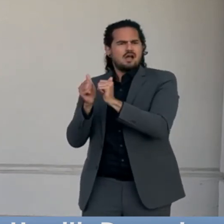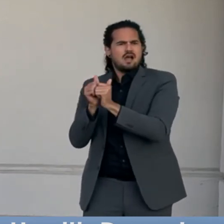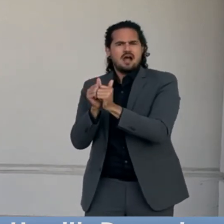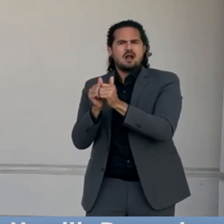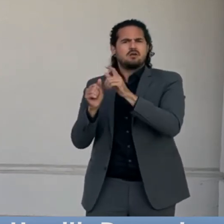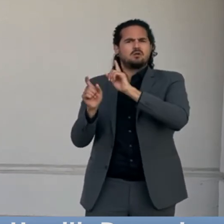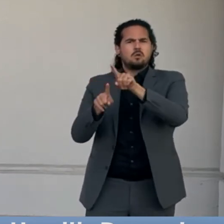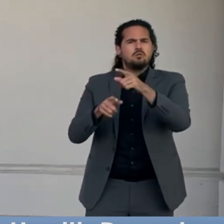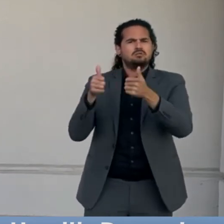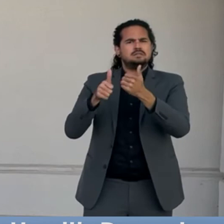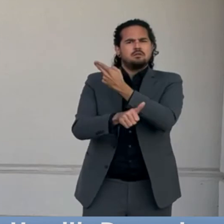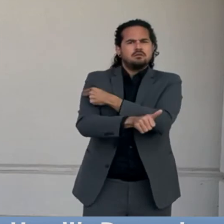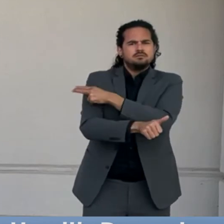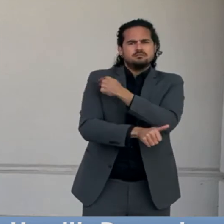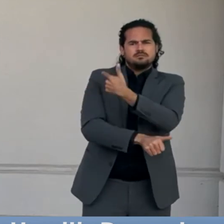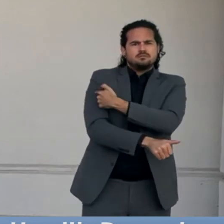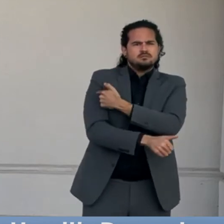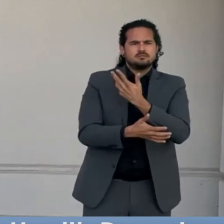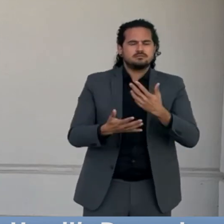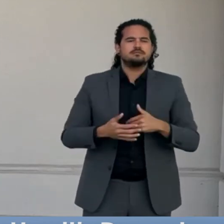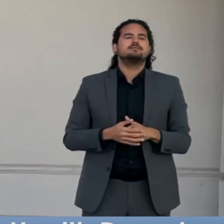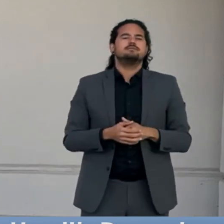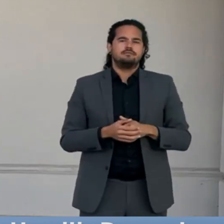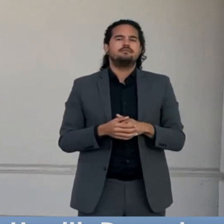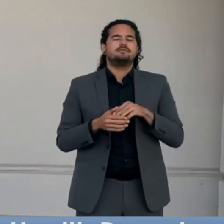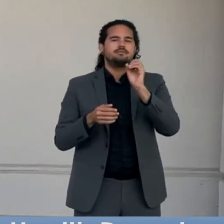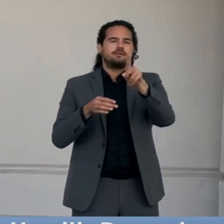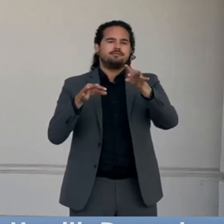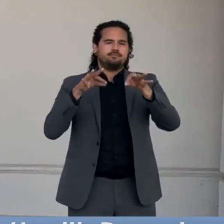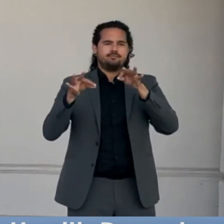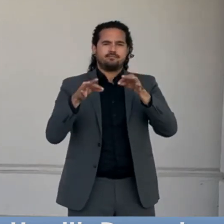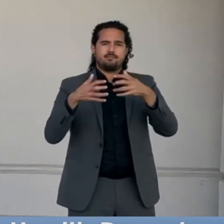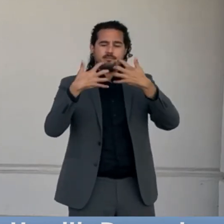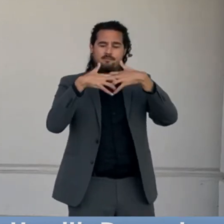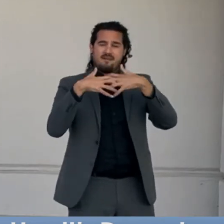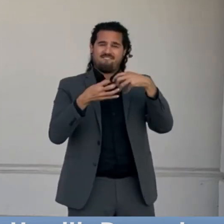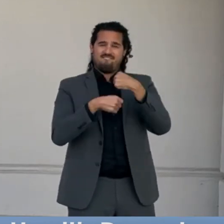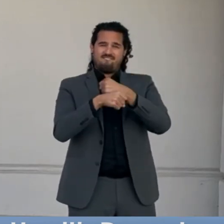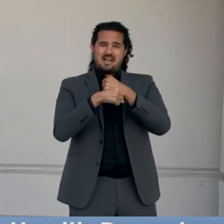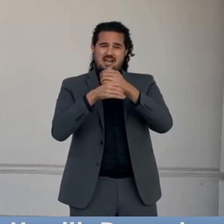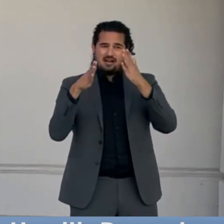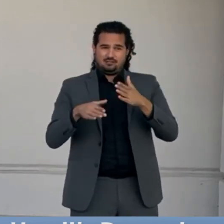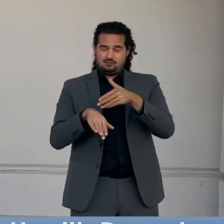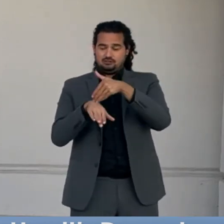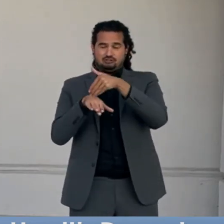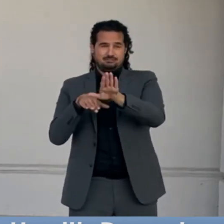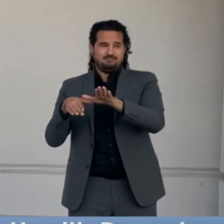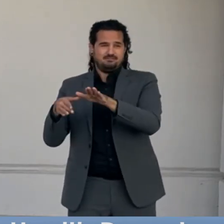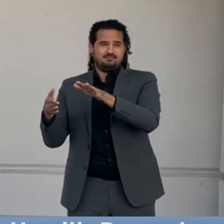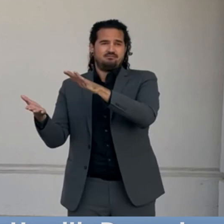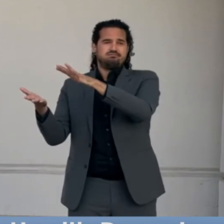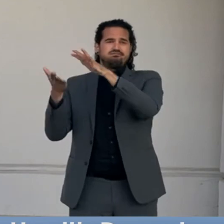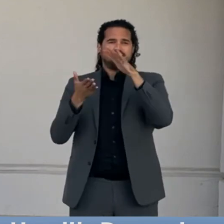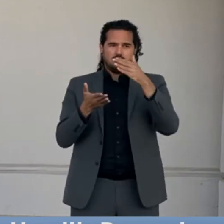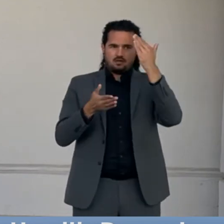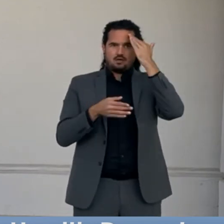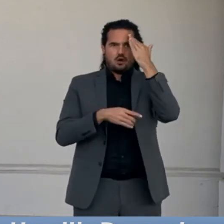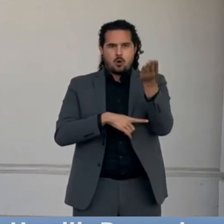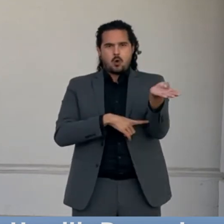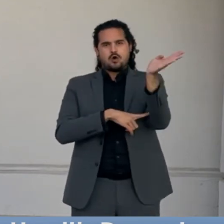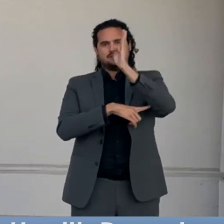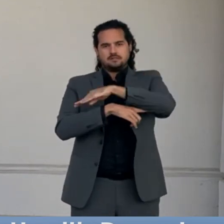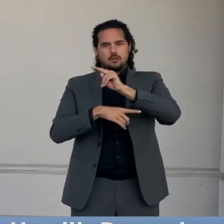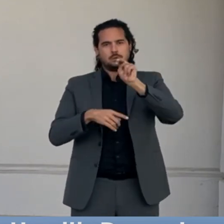shipped directly from the manufacturer, and we've seen news reports all day today seeing the vaccine arriving at various places. It will arrive via